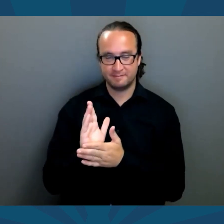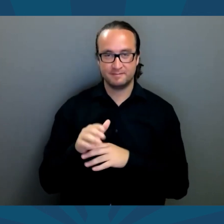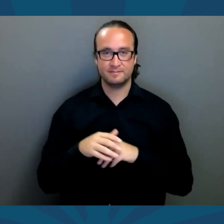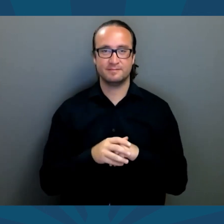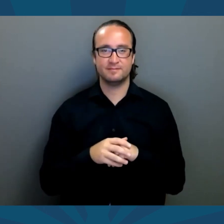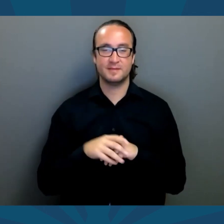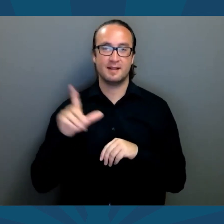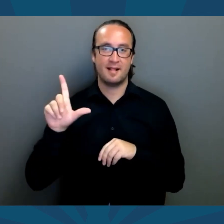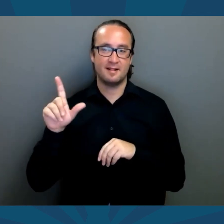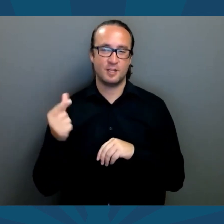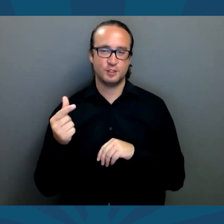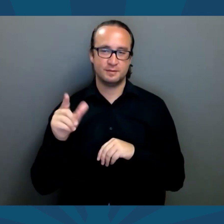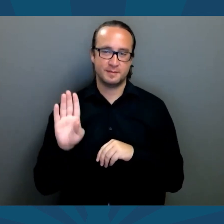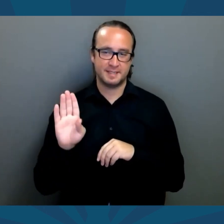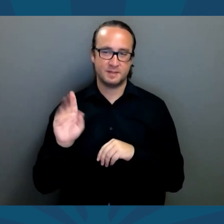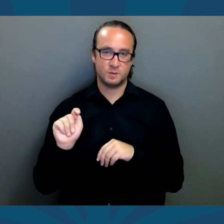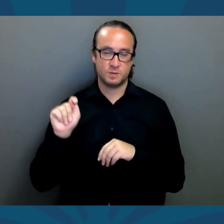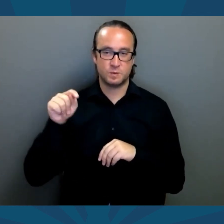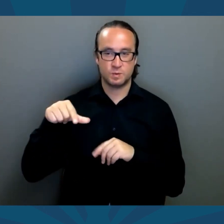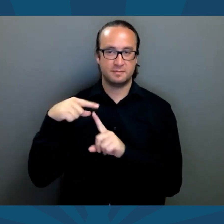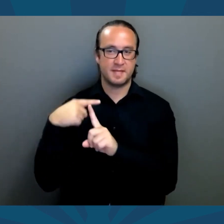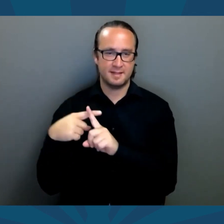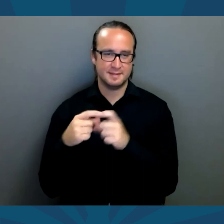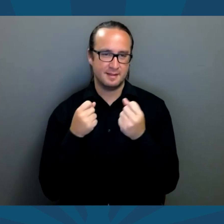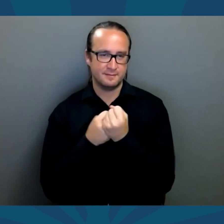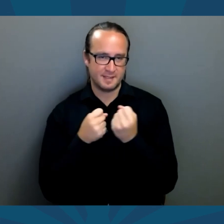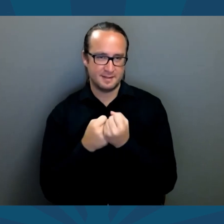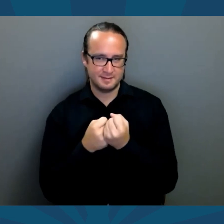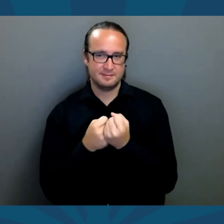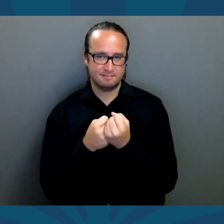and LGBTQ plus advocacy